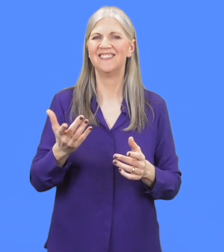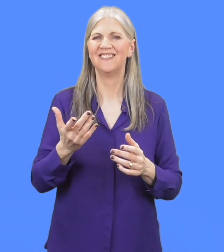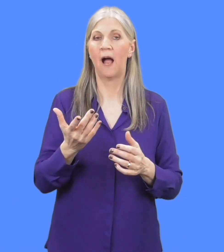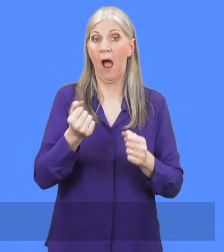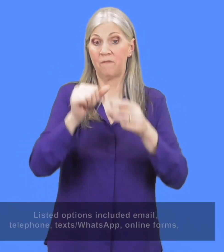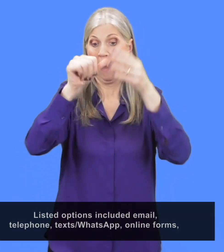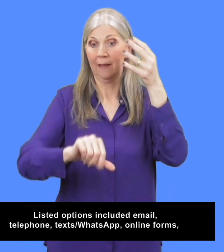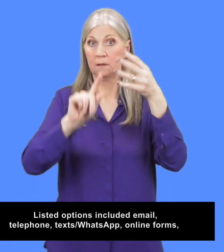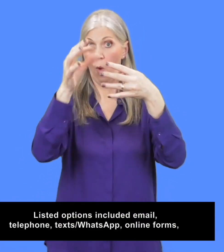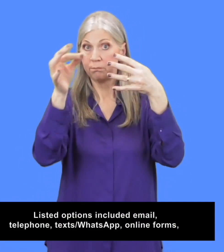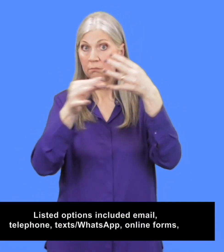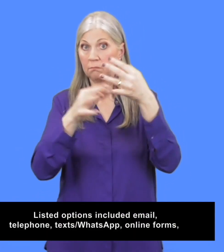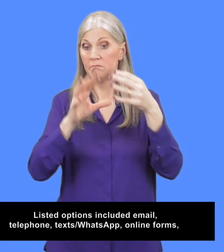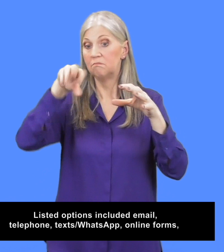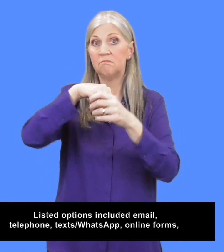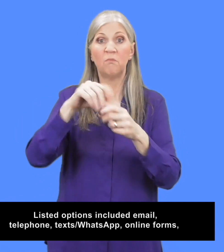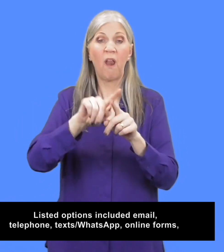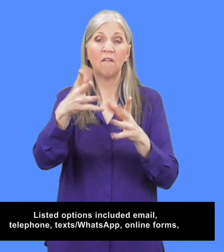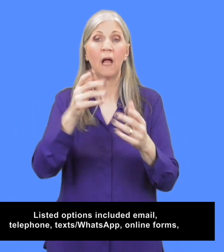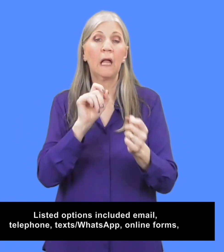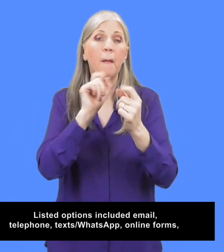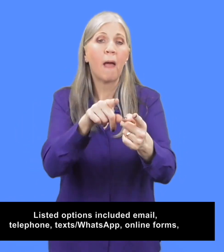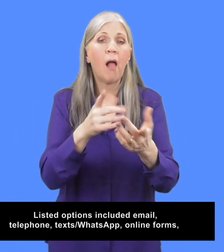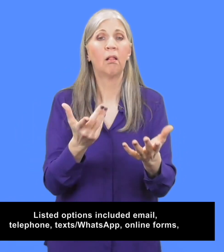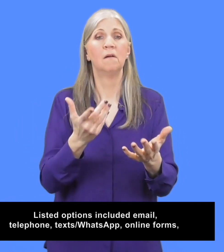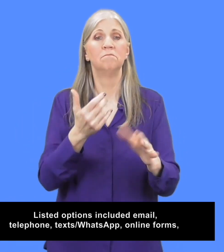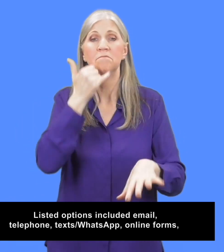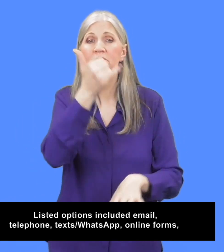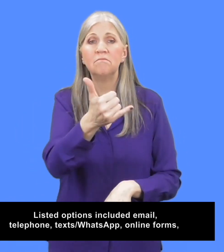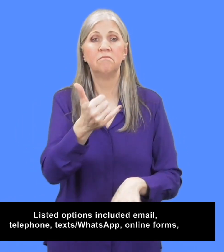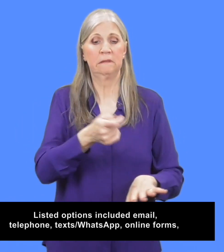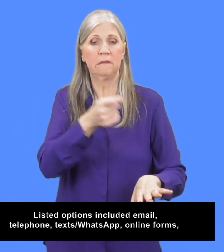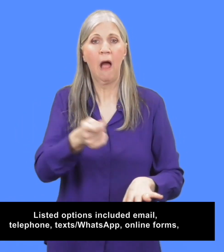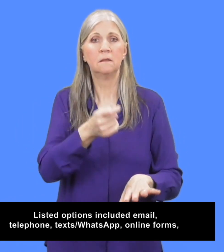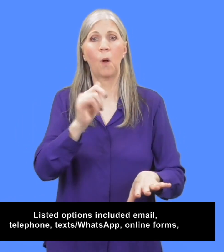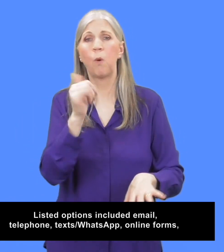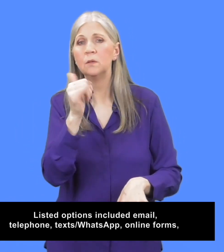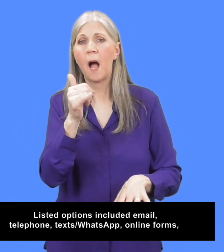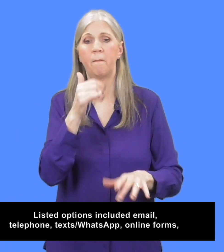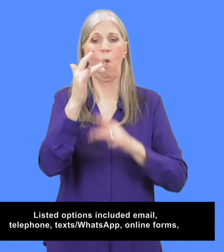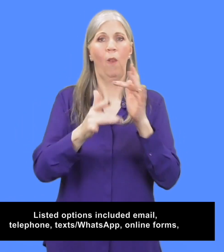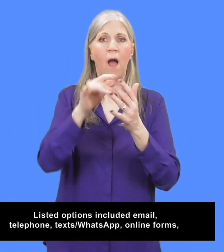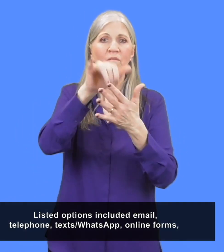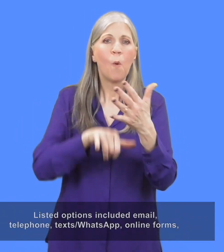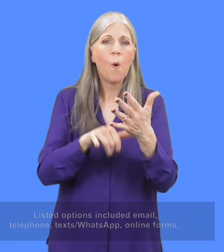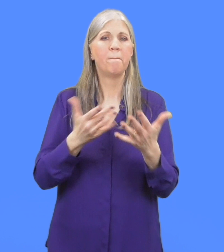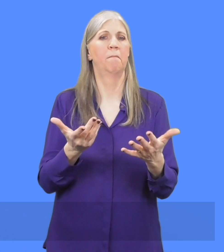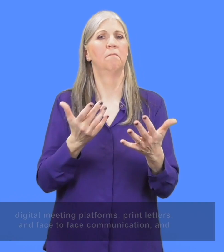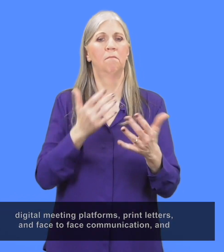Listed options included email, telephone, texts, WhatsApp, online forms, digital